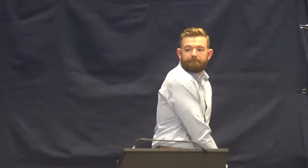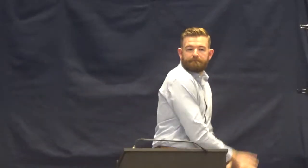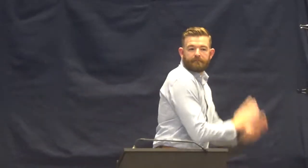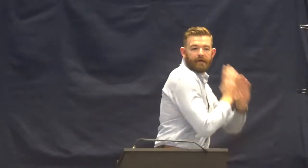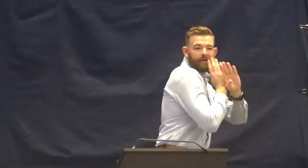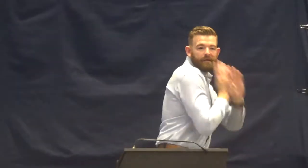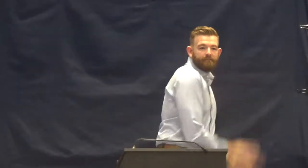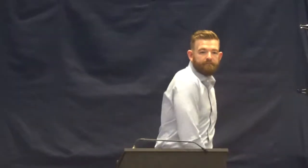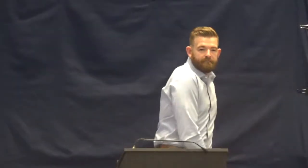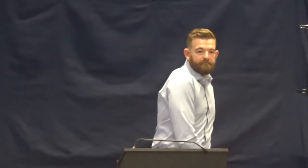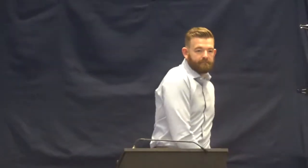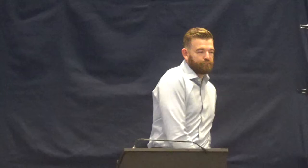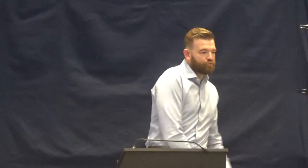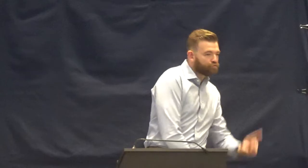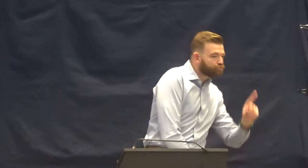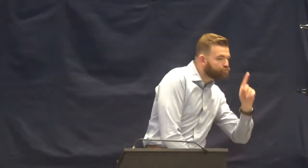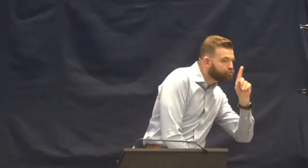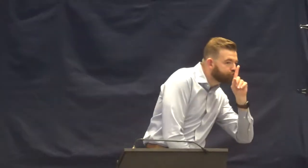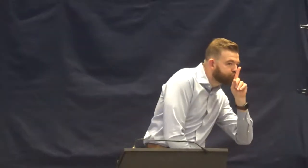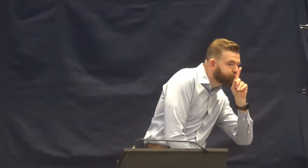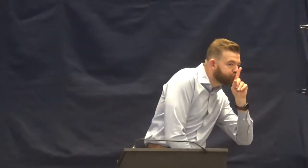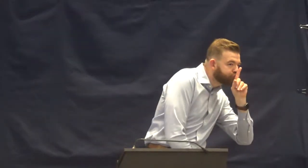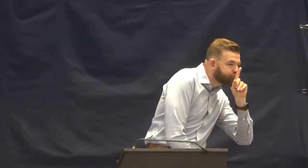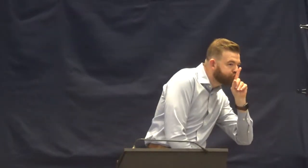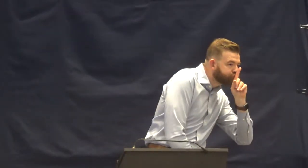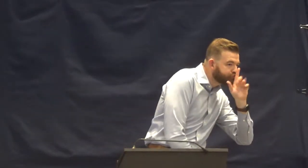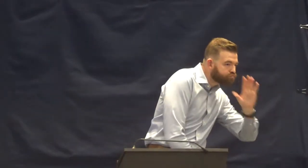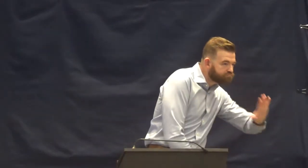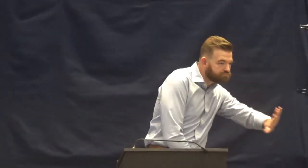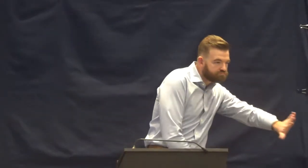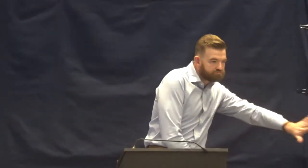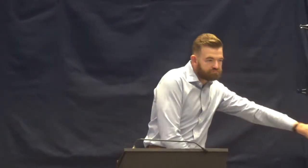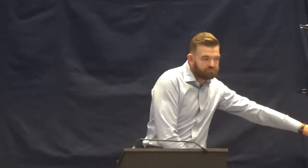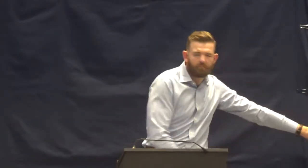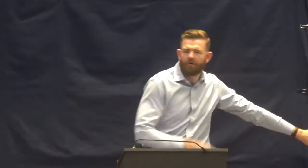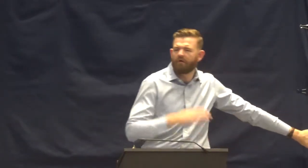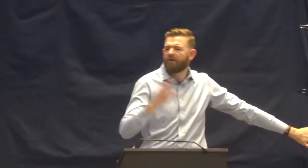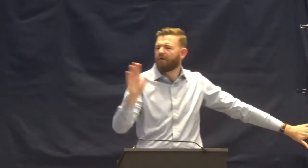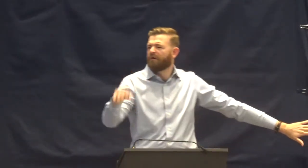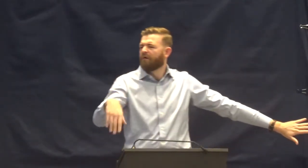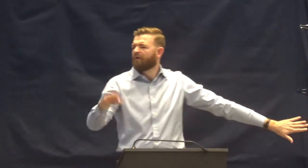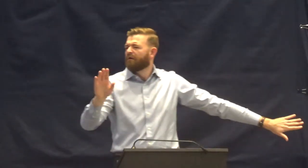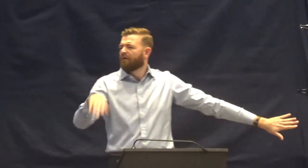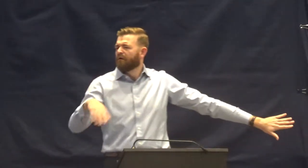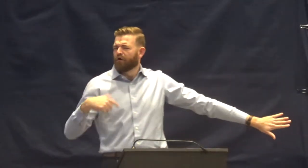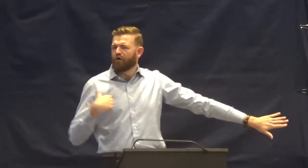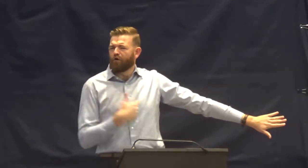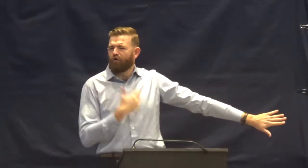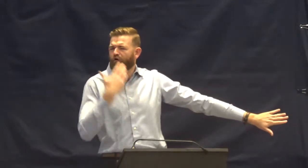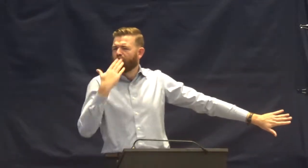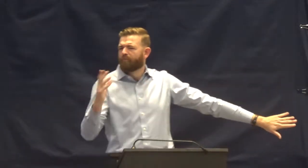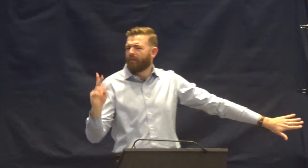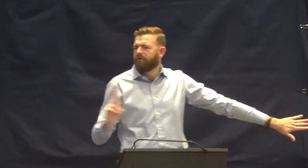folks. And then they oppressed them so much that their voices were silent and they were swept